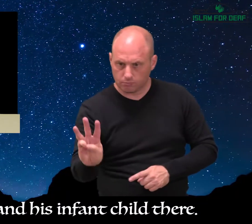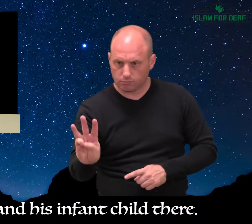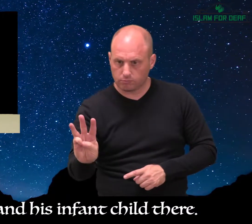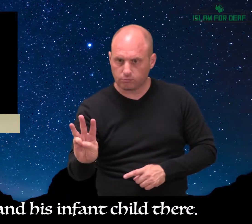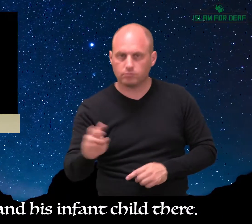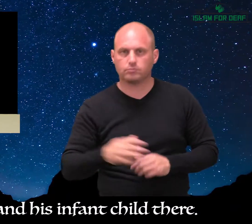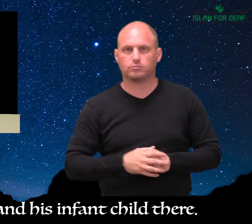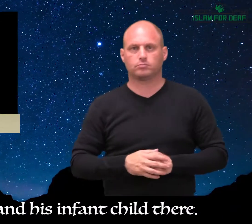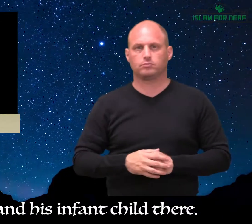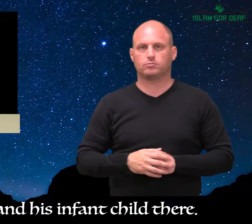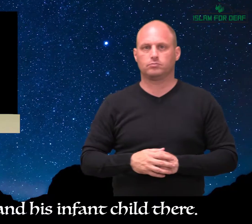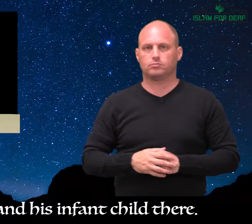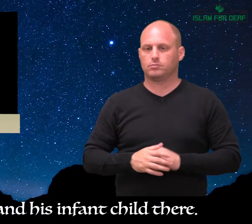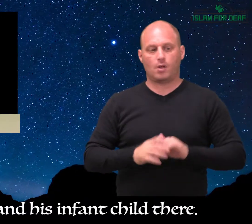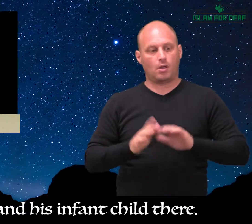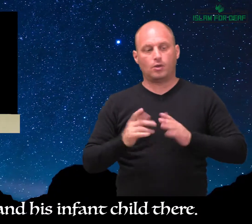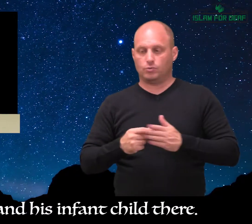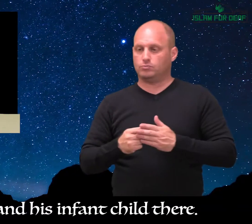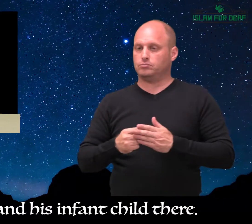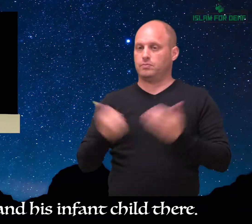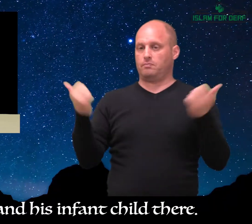infant child there.